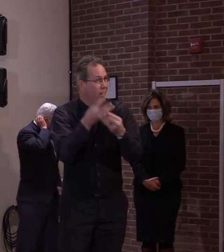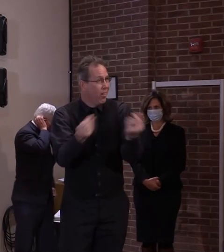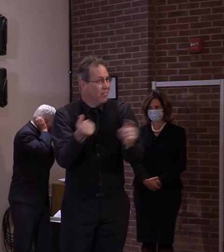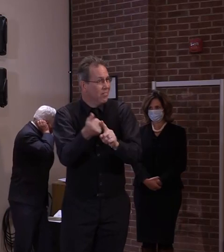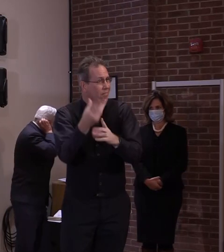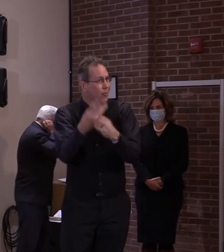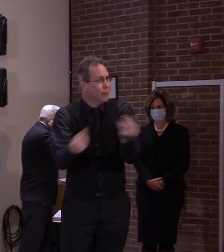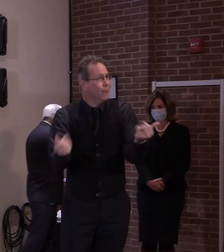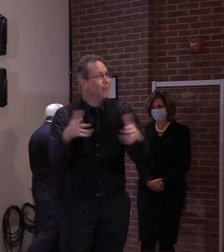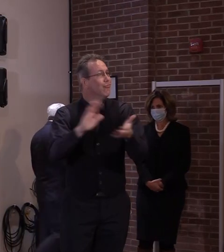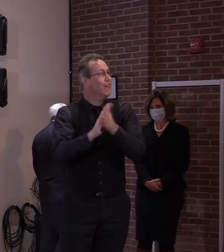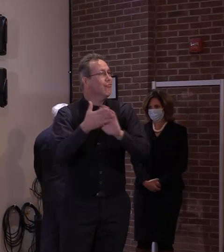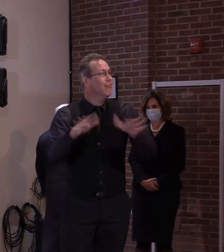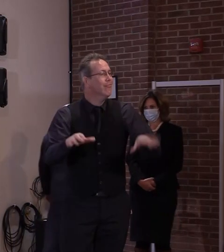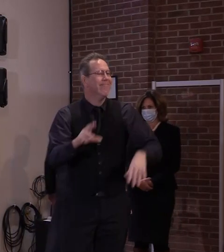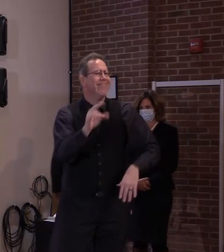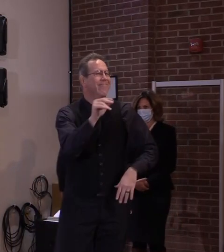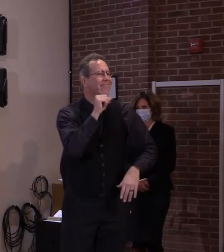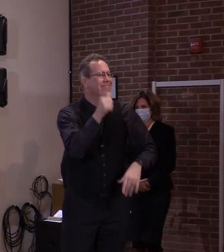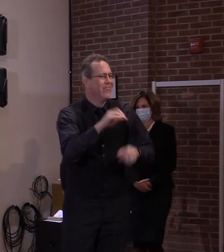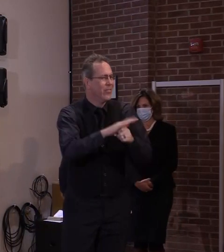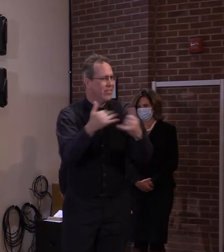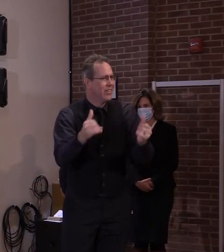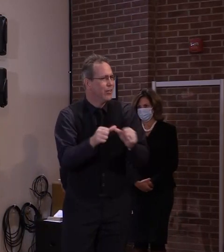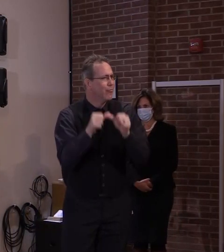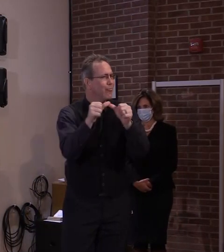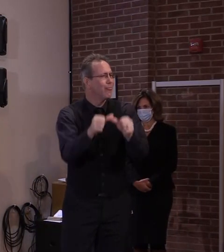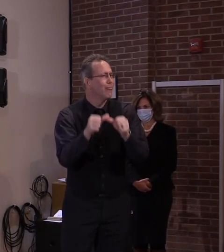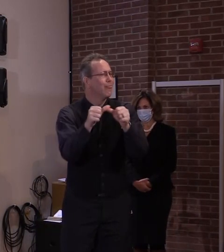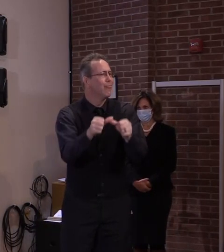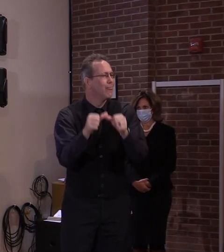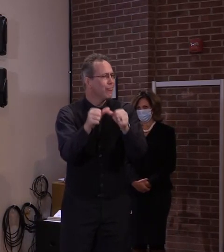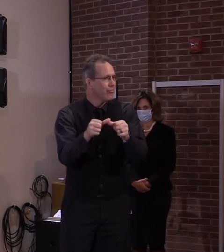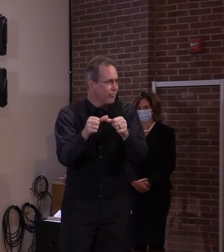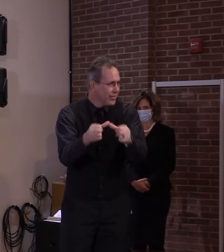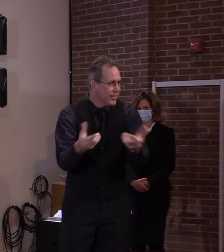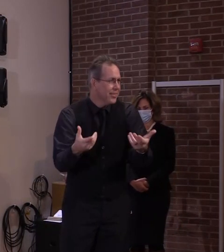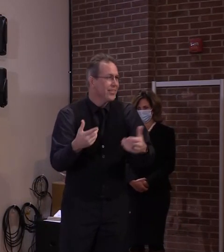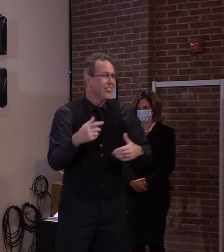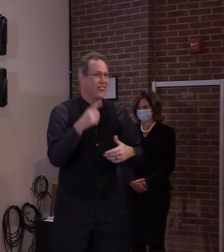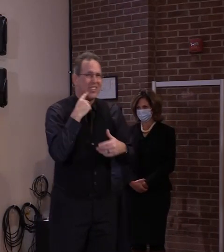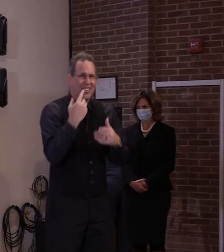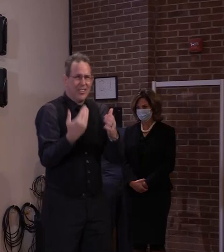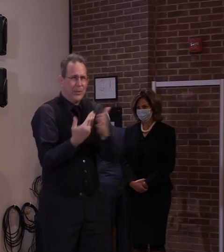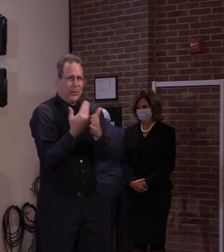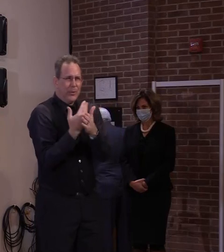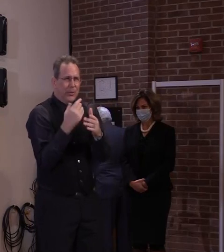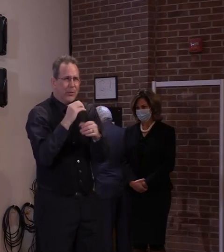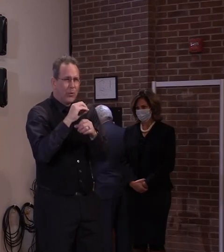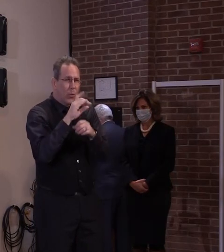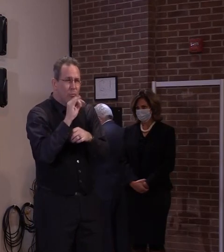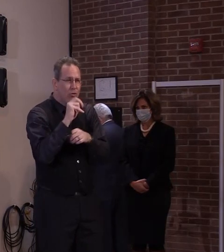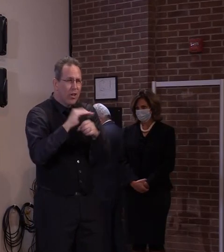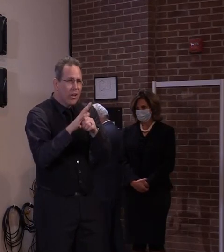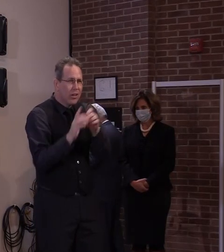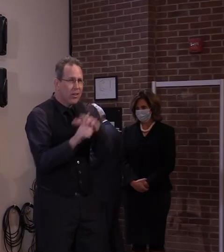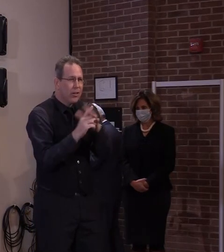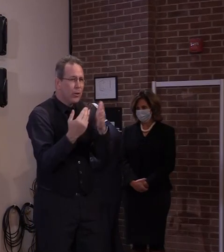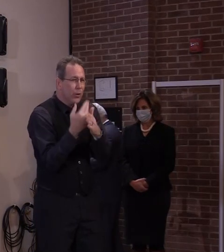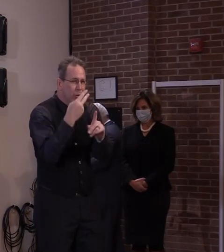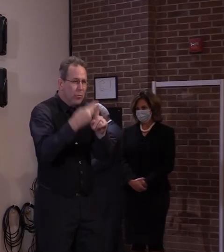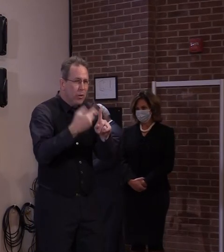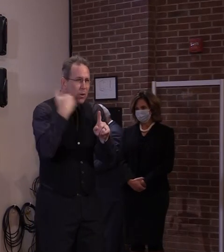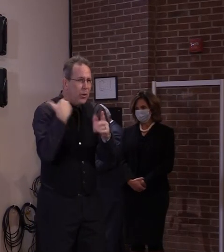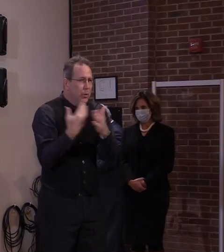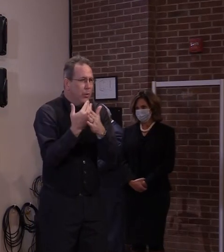This latest variant is just the latest variant. There's going to be more variants to come, but we are going